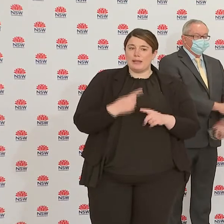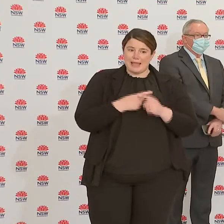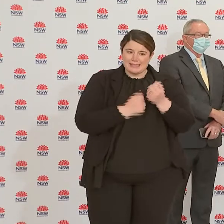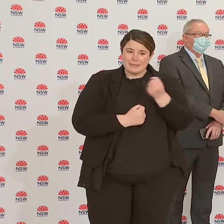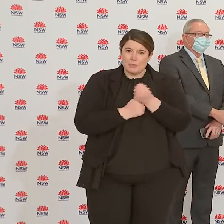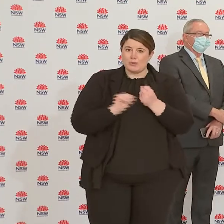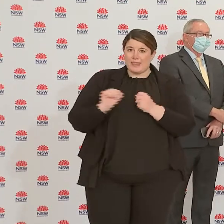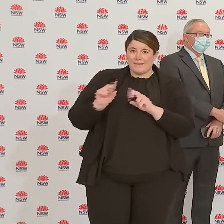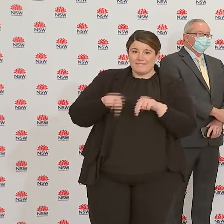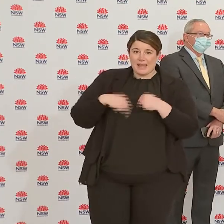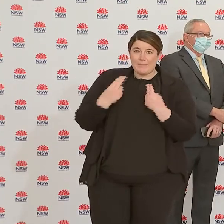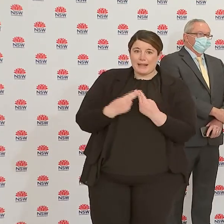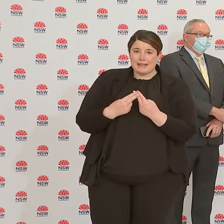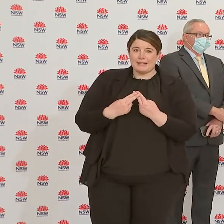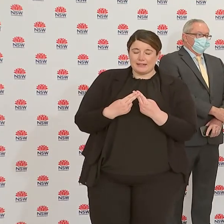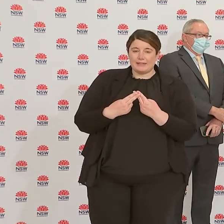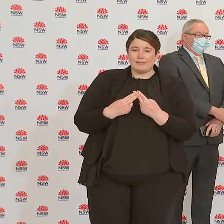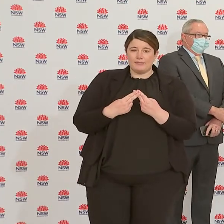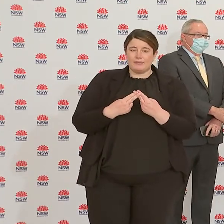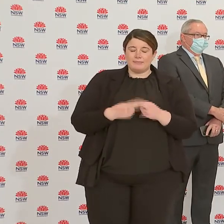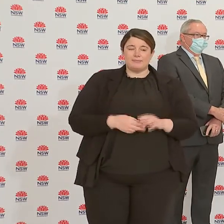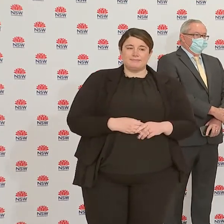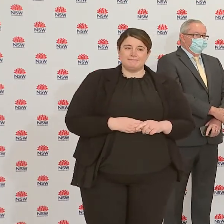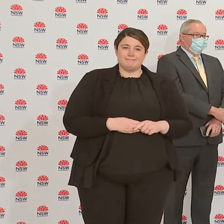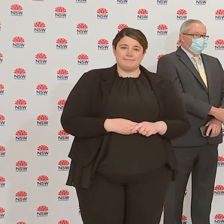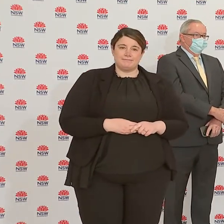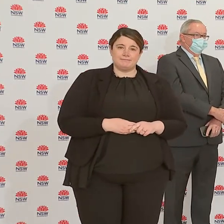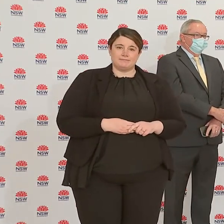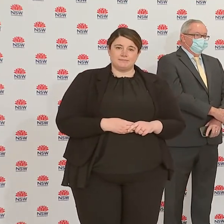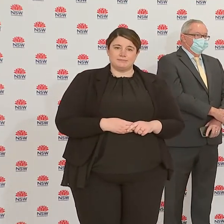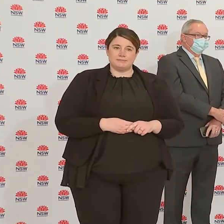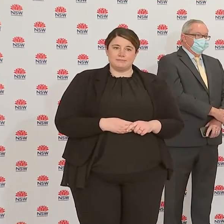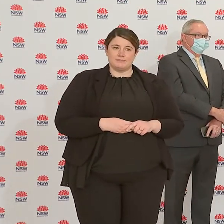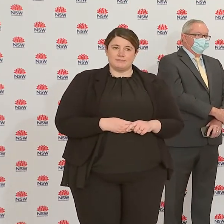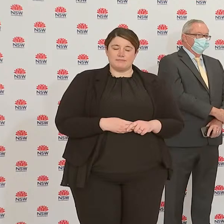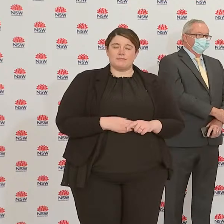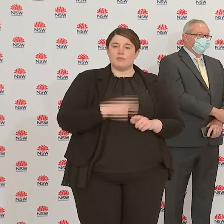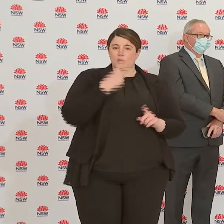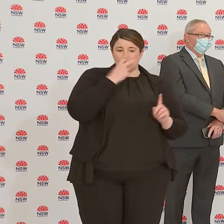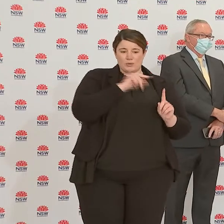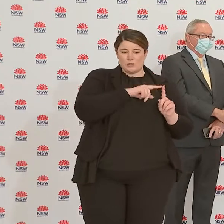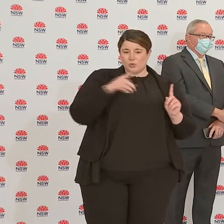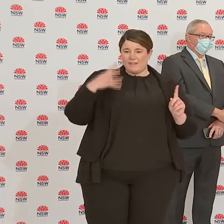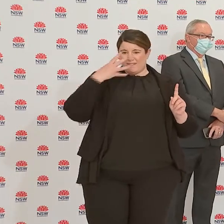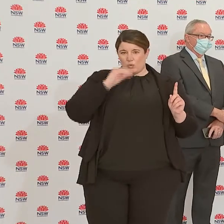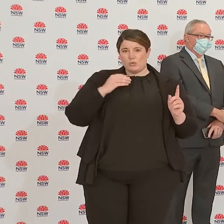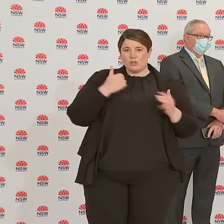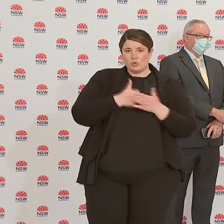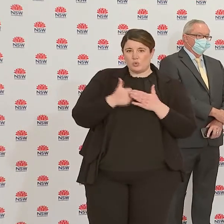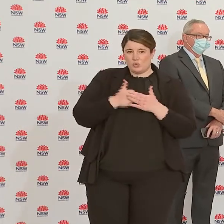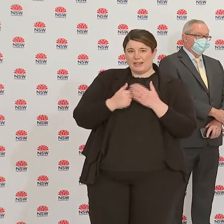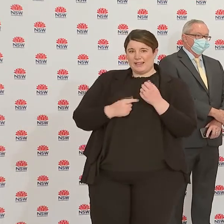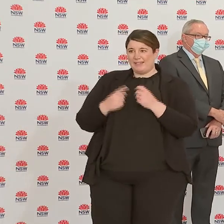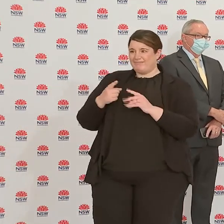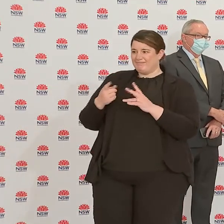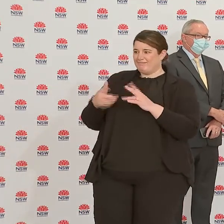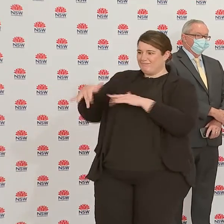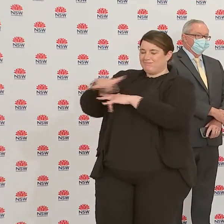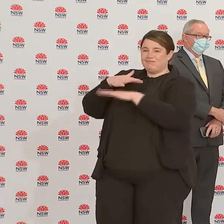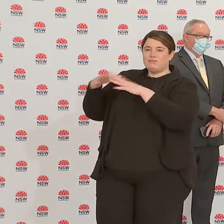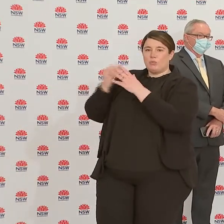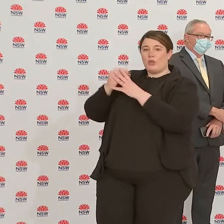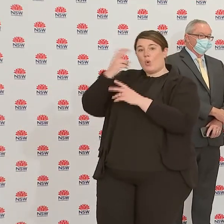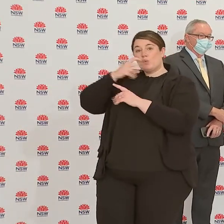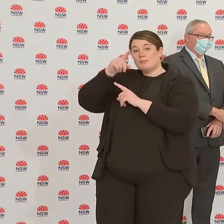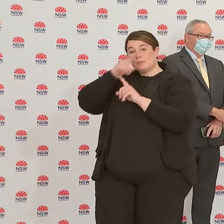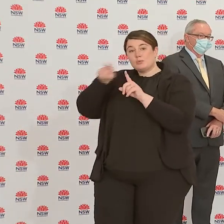their families. And they're often the bridge between the older generation and the younger generation. And I think that's a